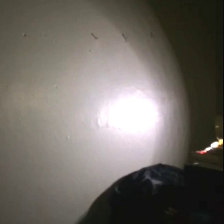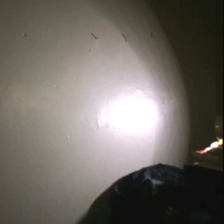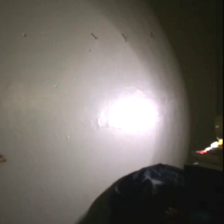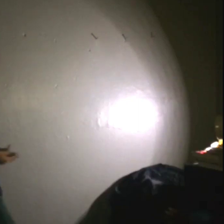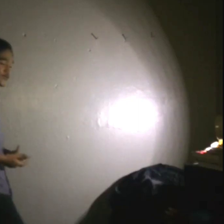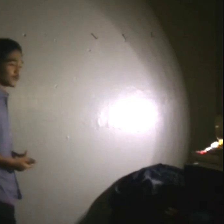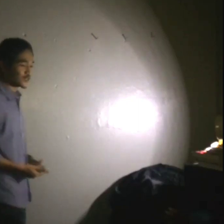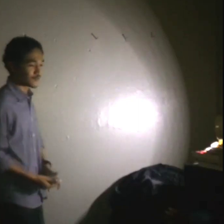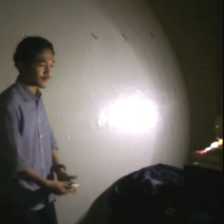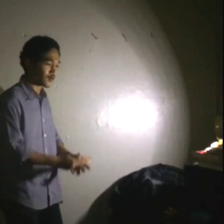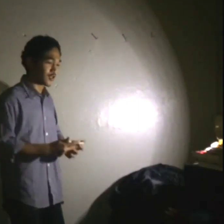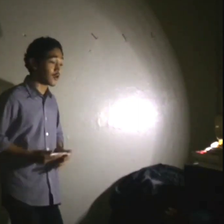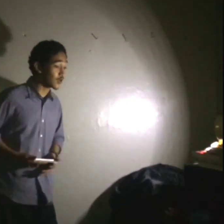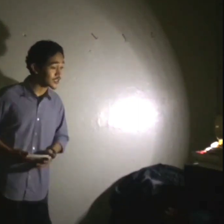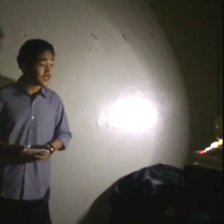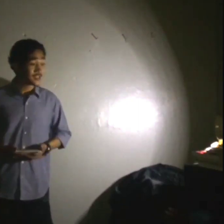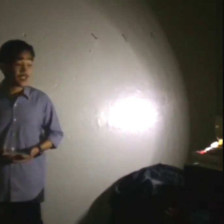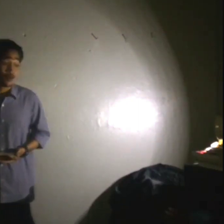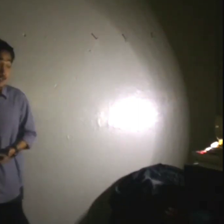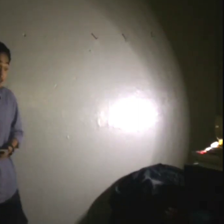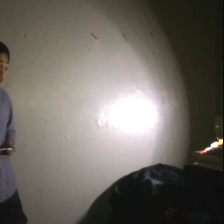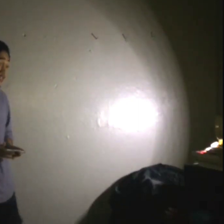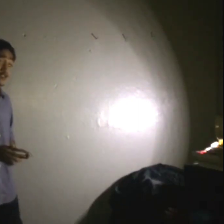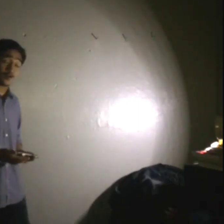Well. Thank you, Miss Syifa, for the knowledge that you have shared to all